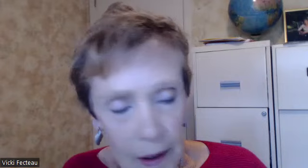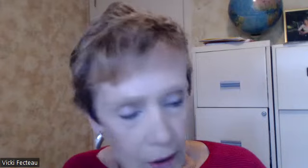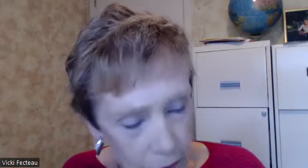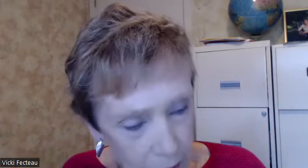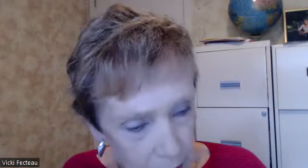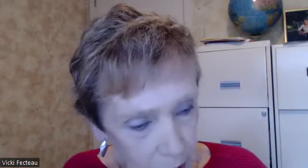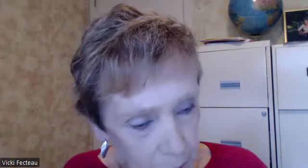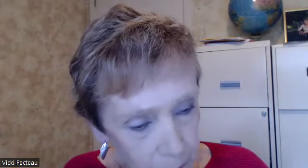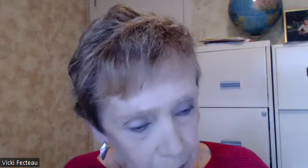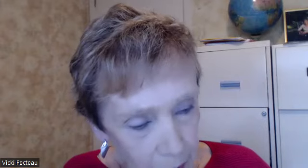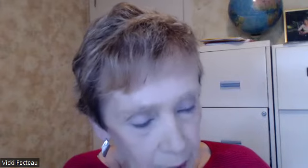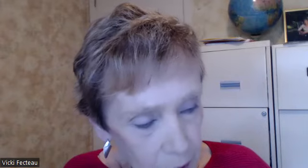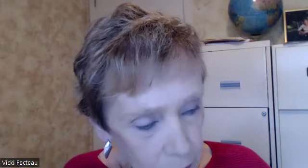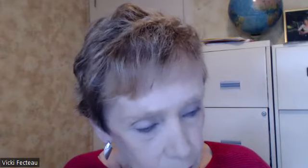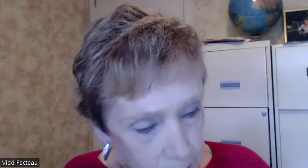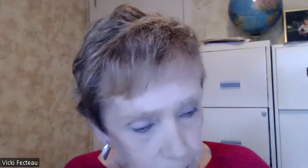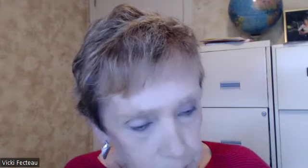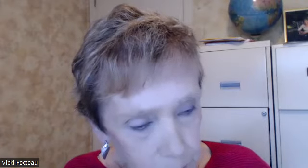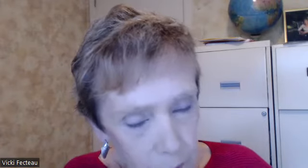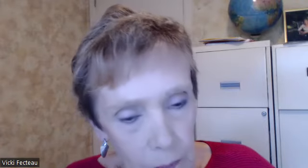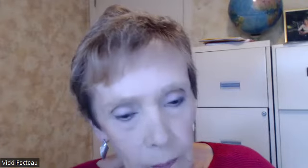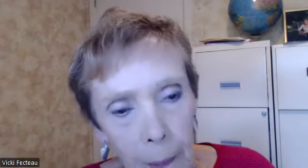each of these letters.